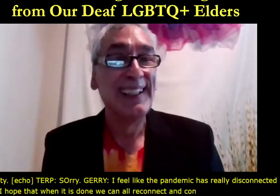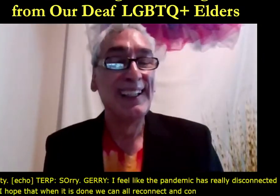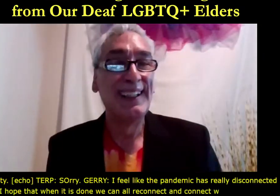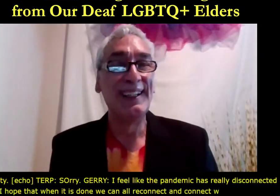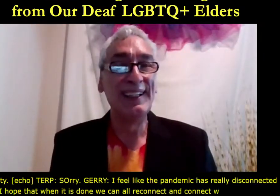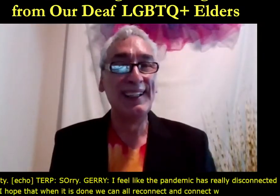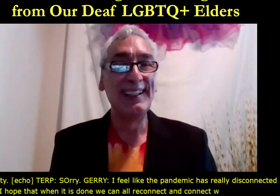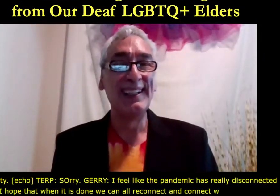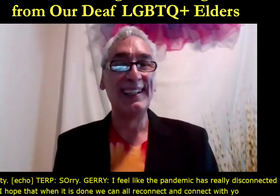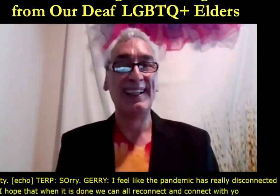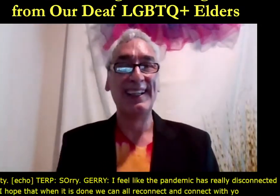mind telling us your story